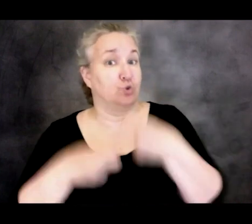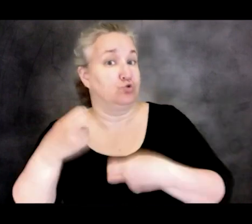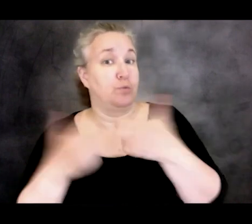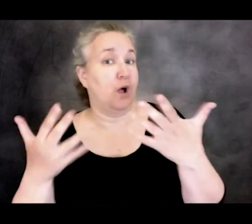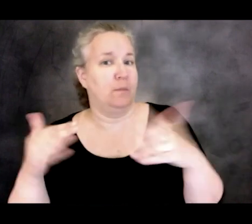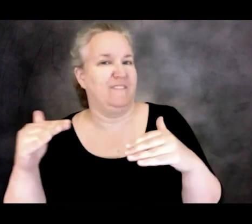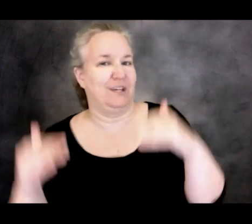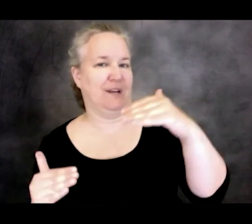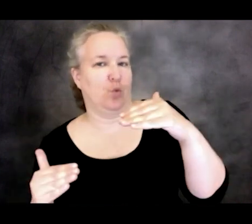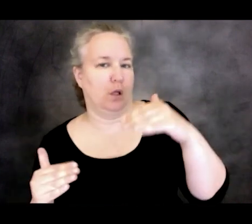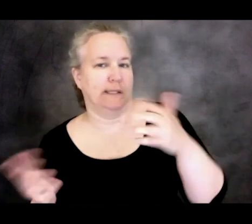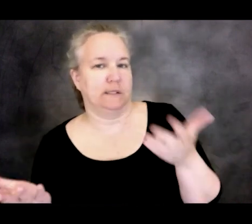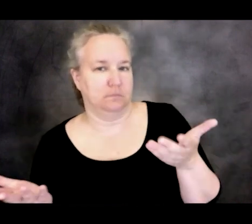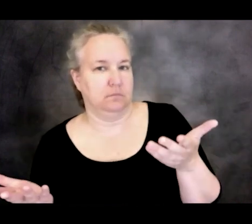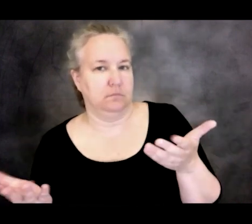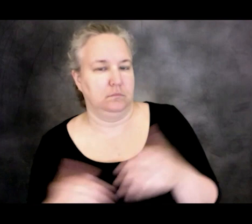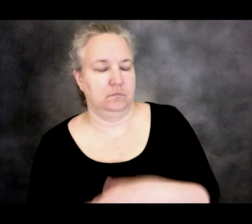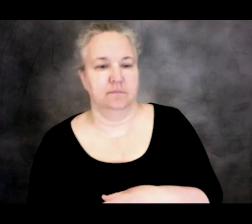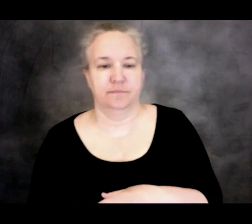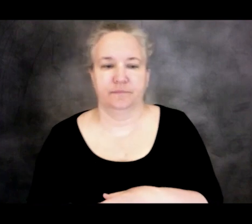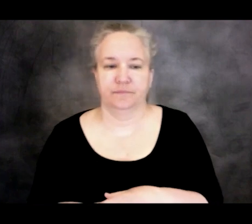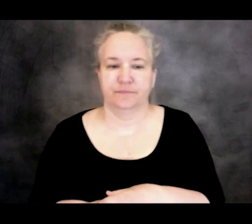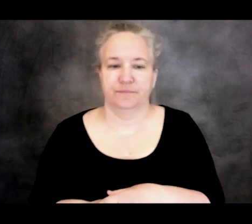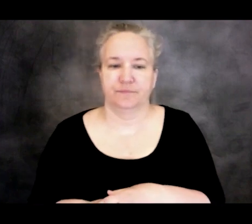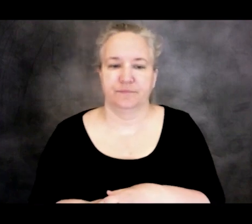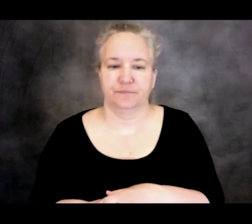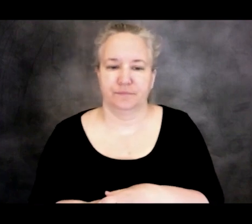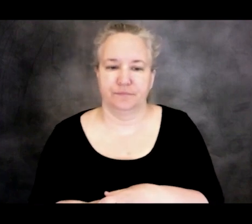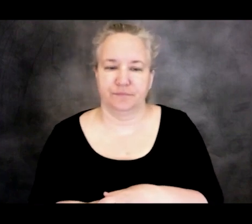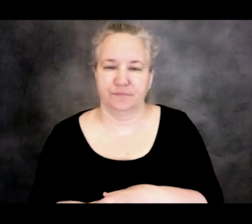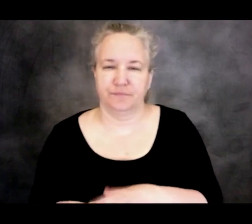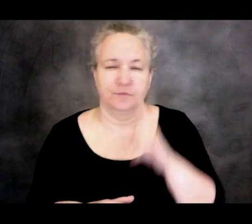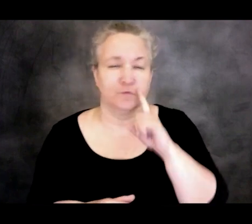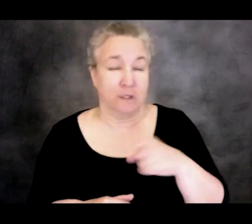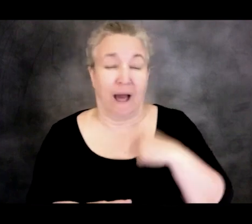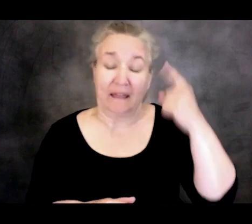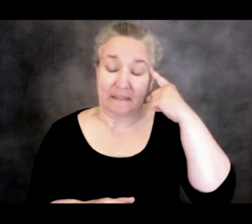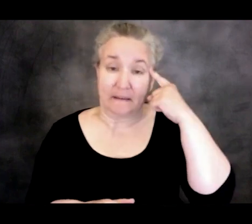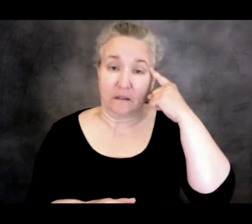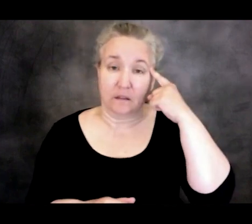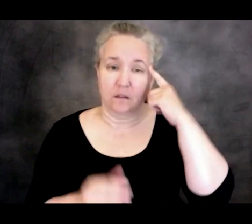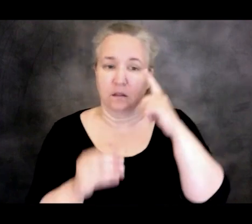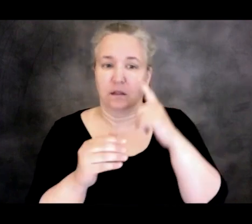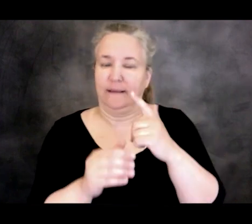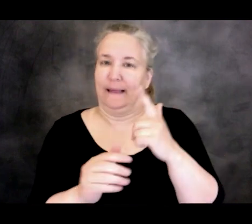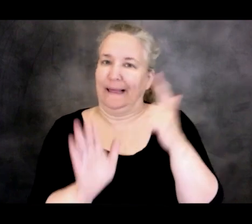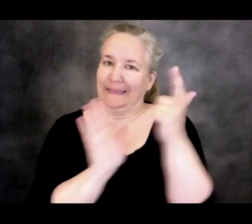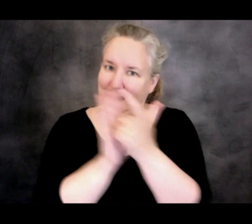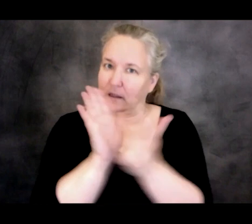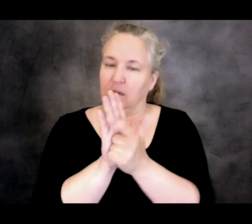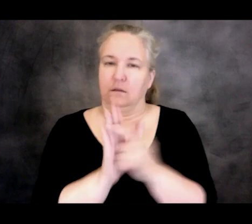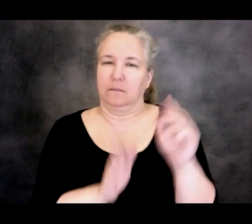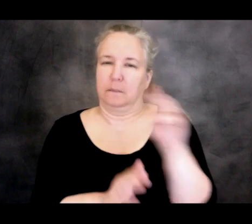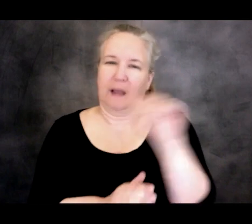inequality, and it's really I think legalization, mass legalization that will